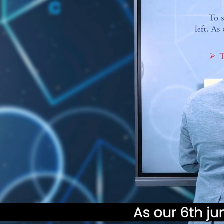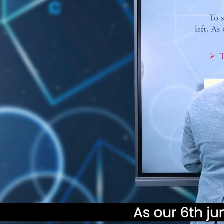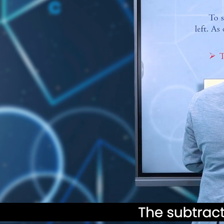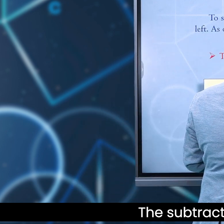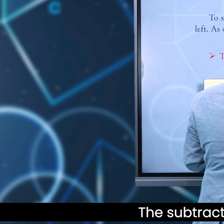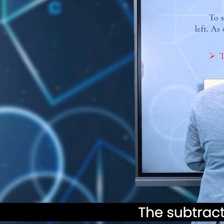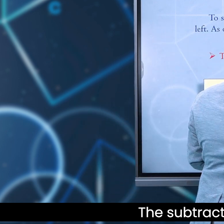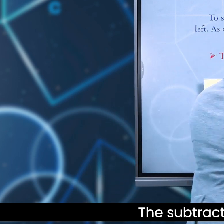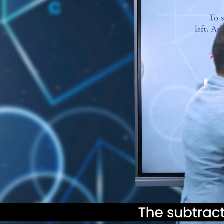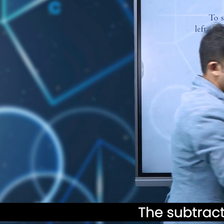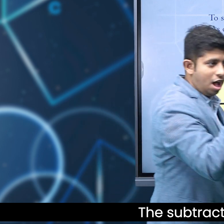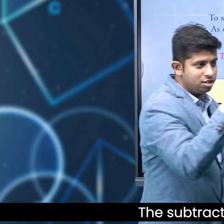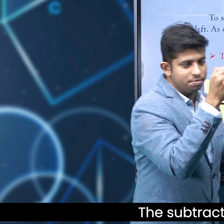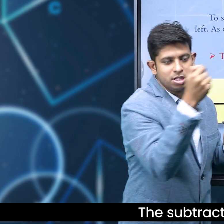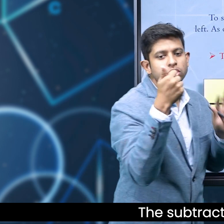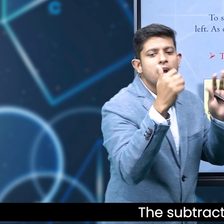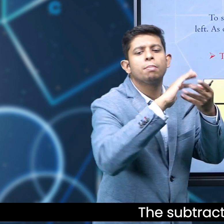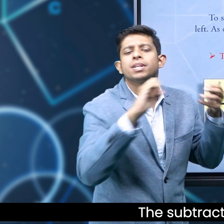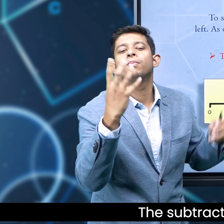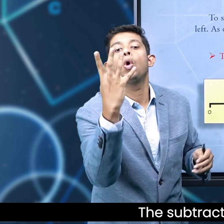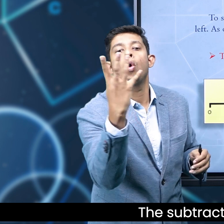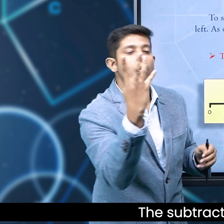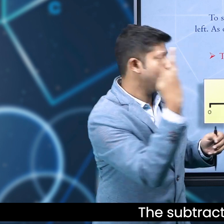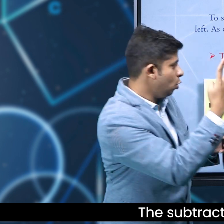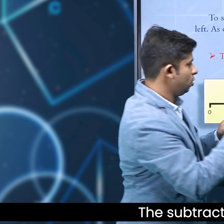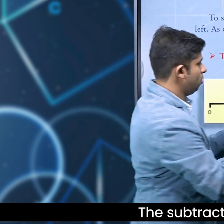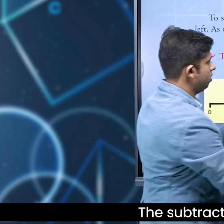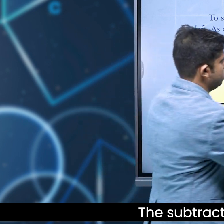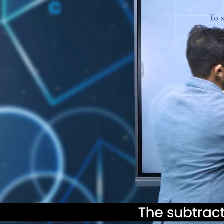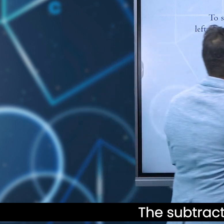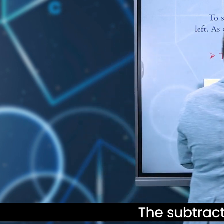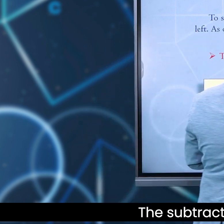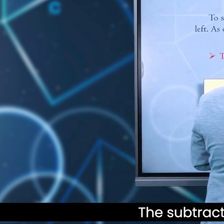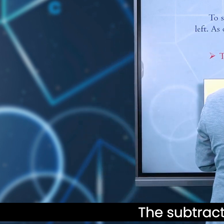The subtraction of 6 from 10 is 10 minus 6 is equal to 4.